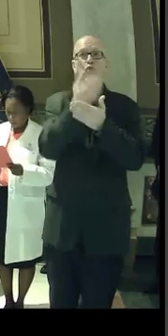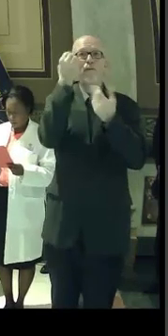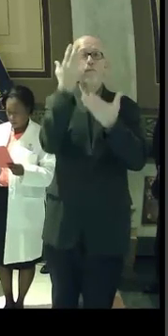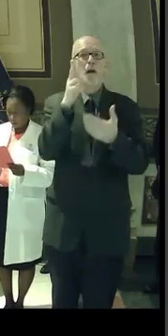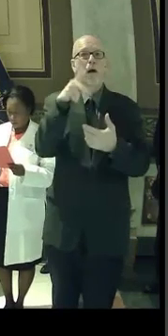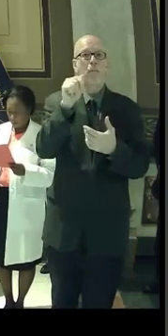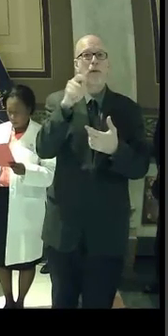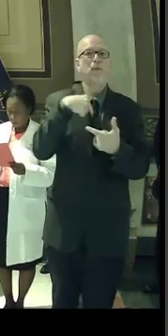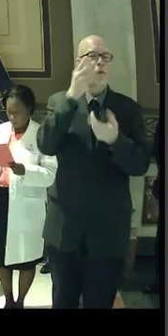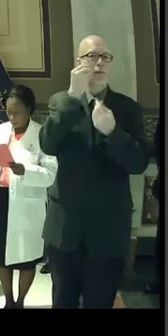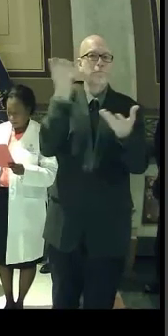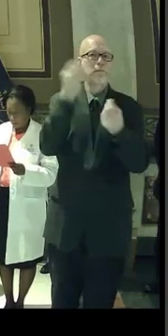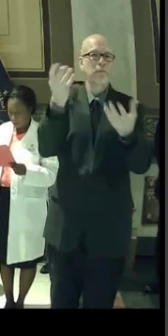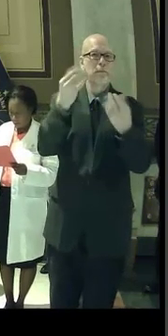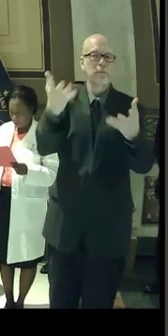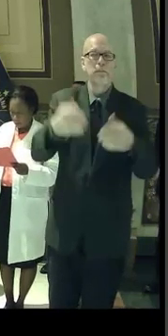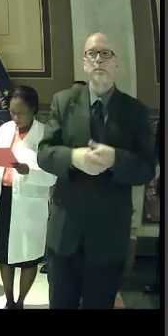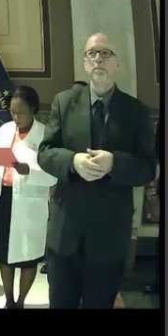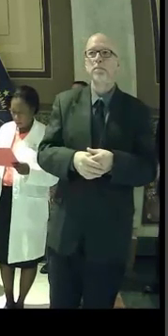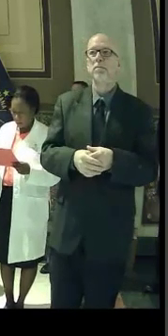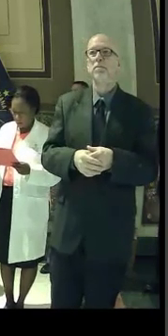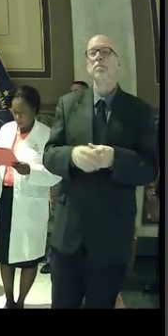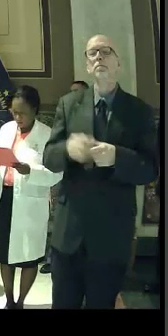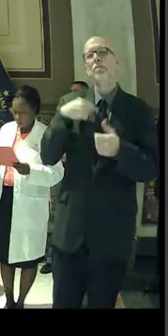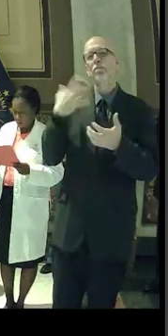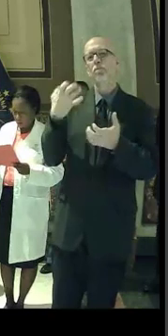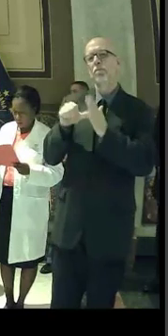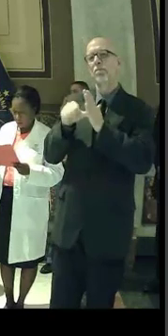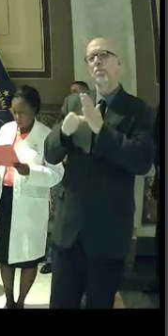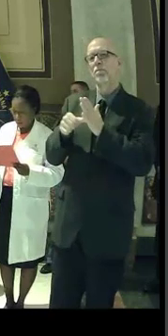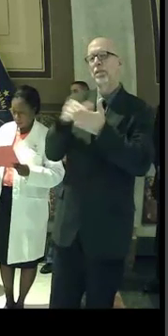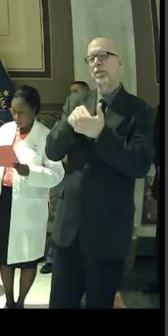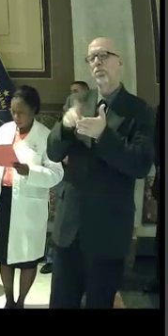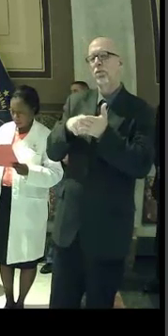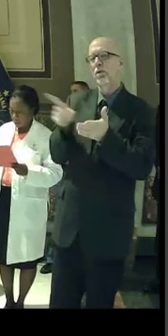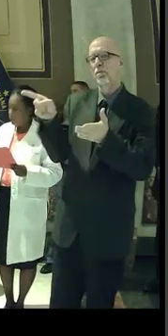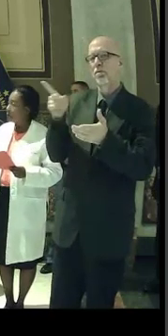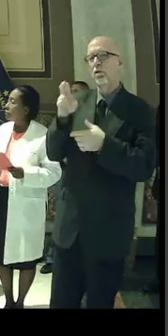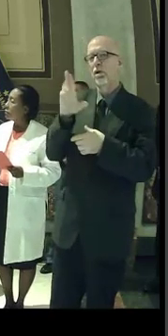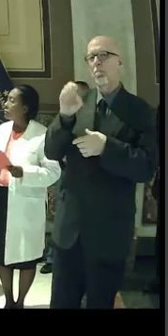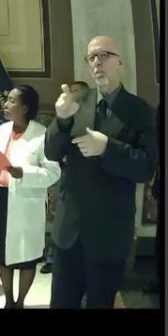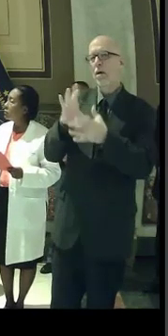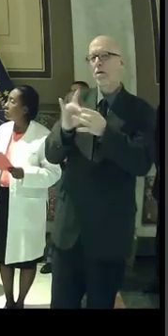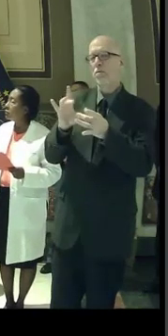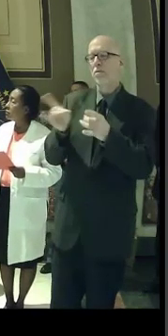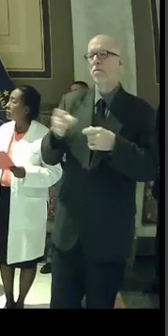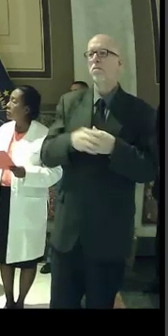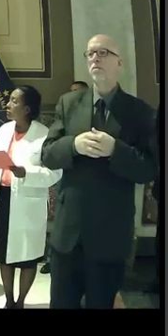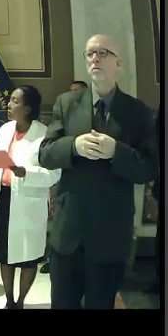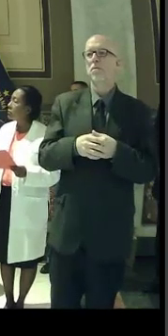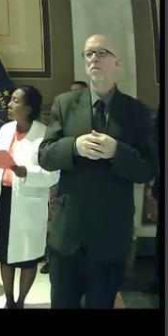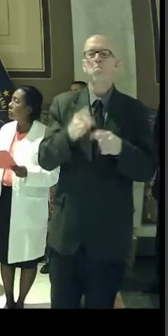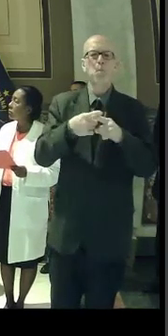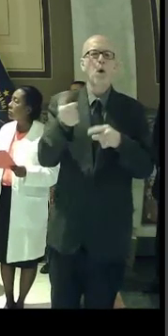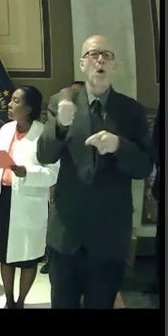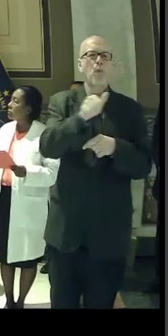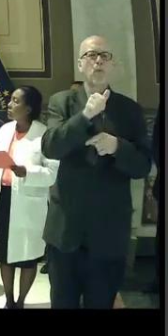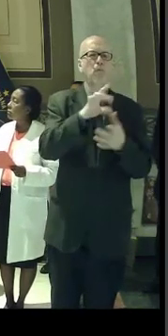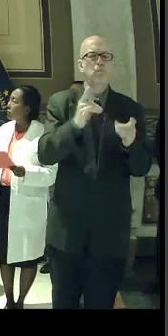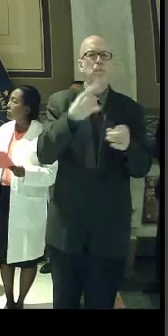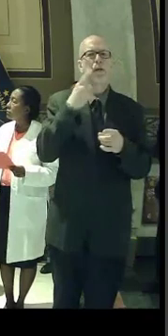respond. I do want to underscore or echo what has been said already by Dr. Box and others about